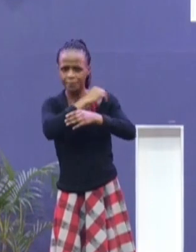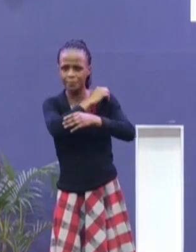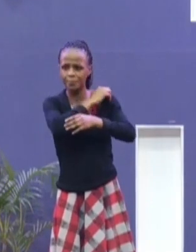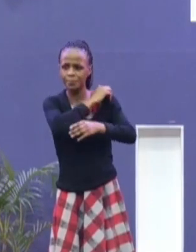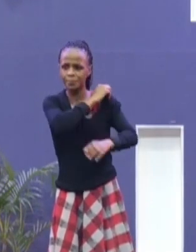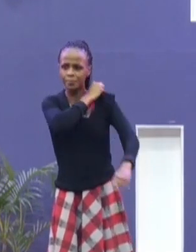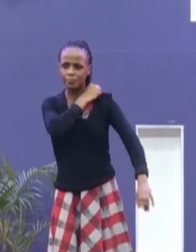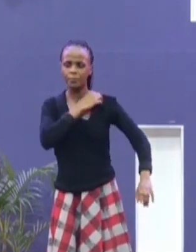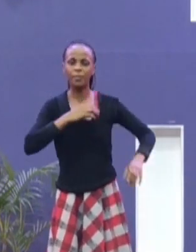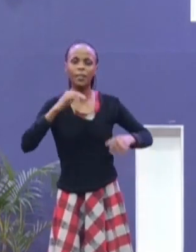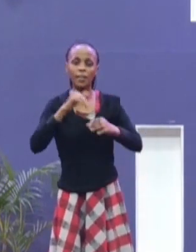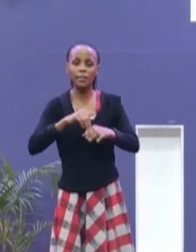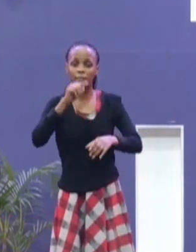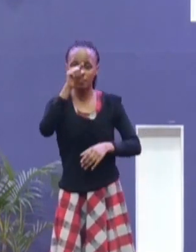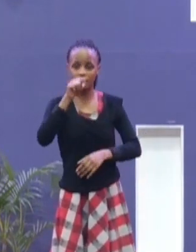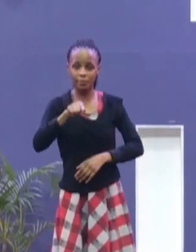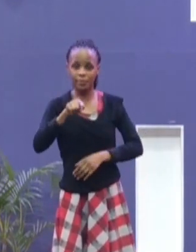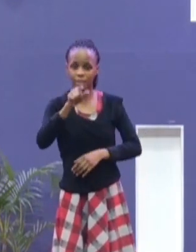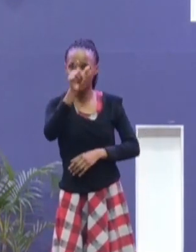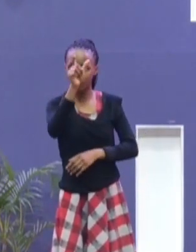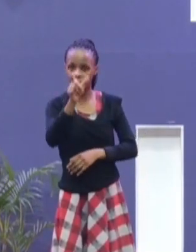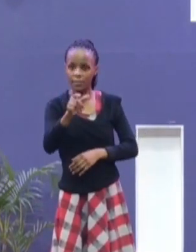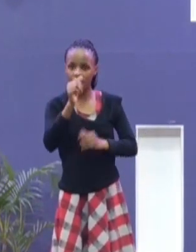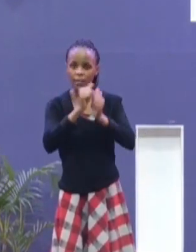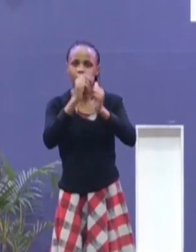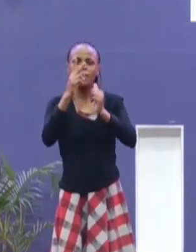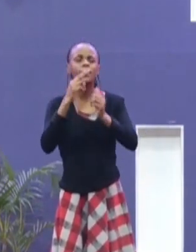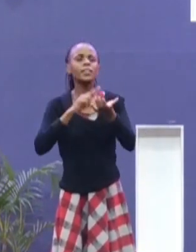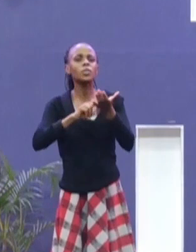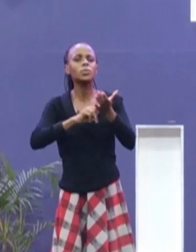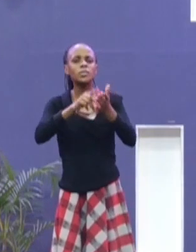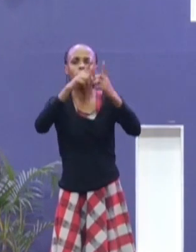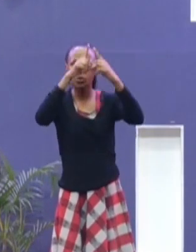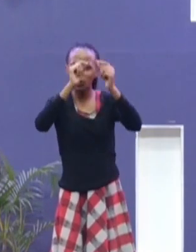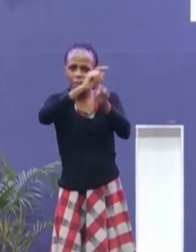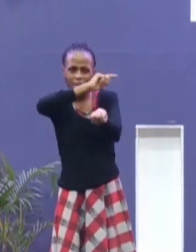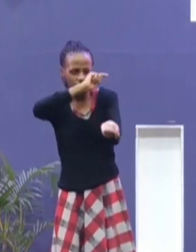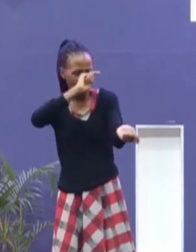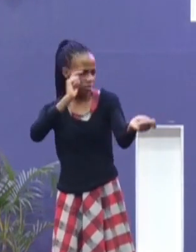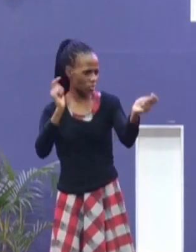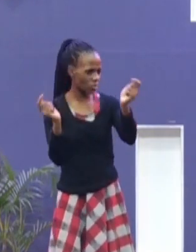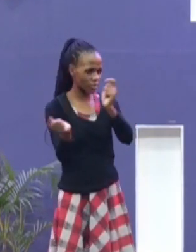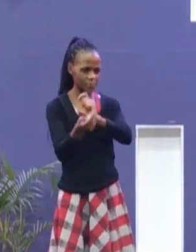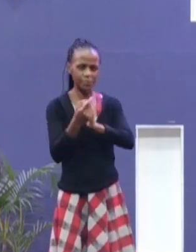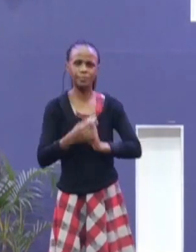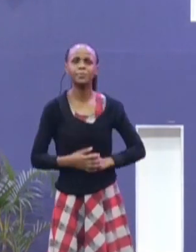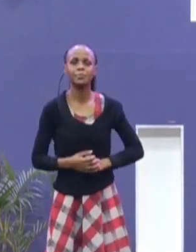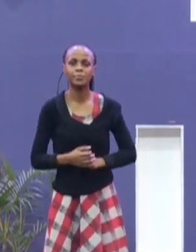Romans. Musule ye 12. In chapter 12. Akozesa ekigambo transformation. Okuchusibwa.